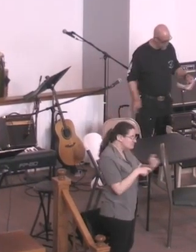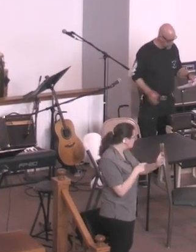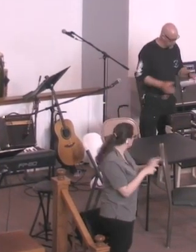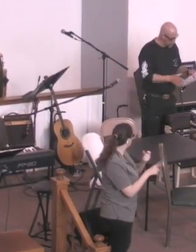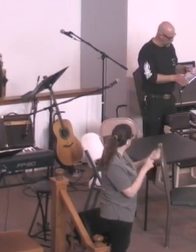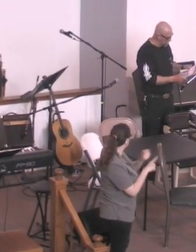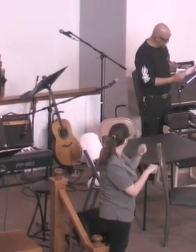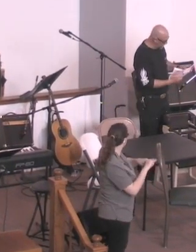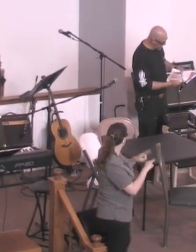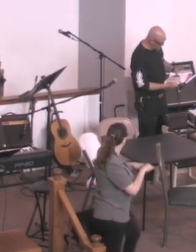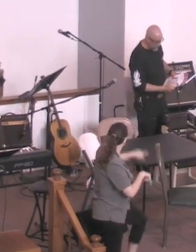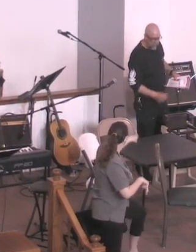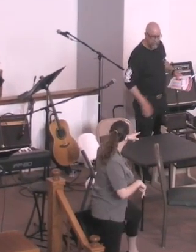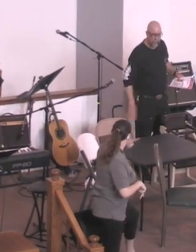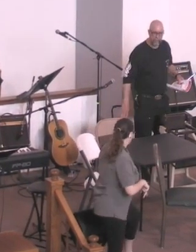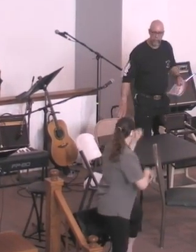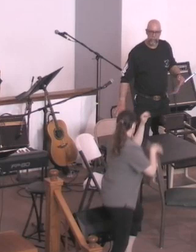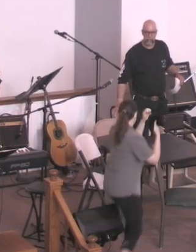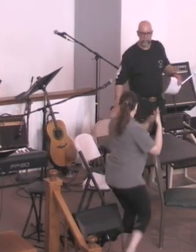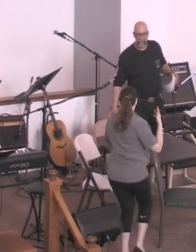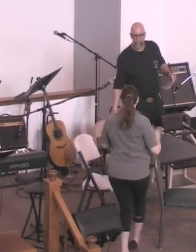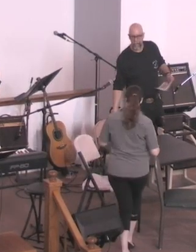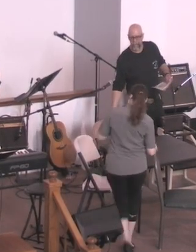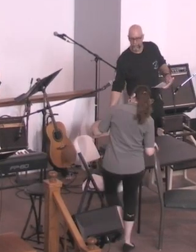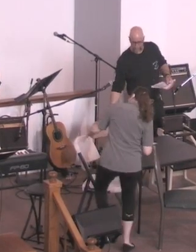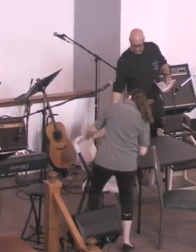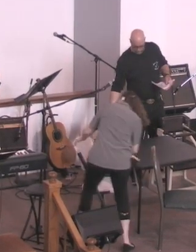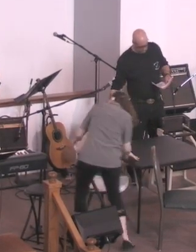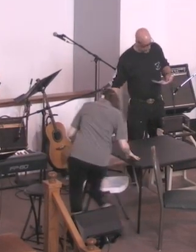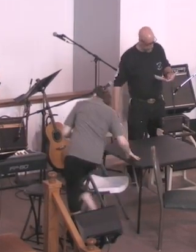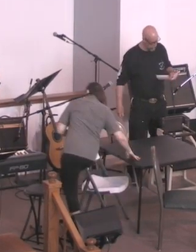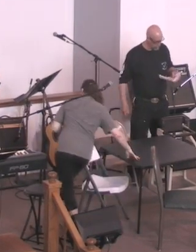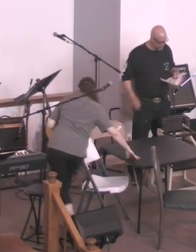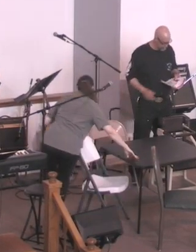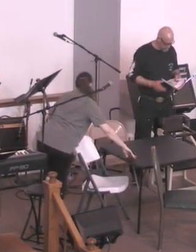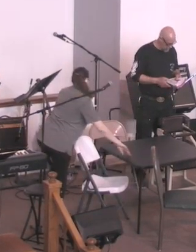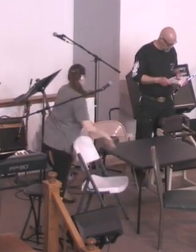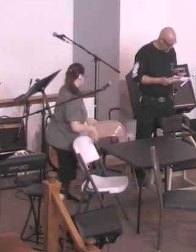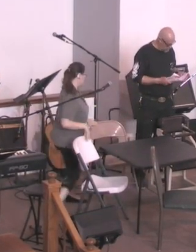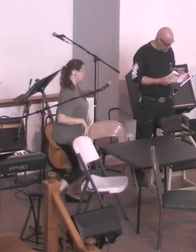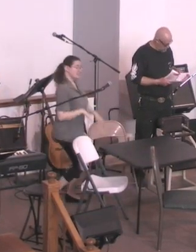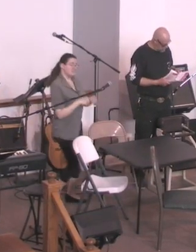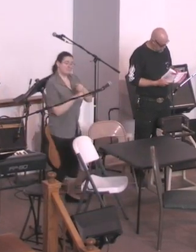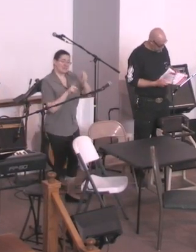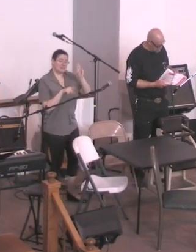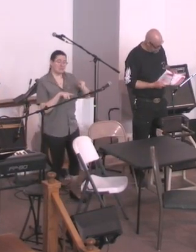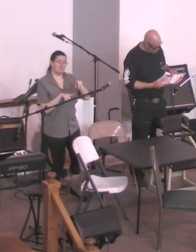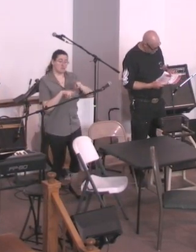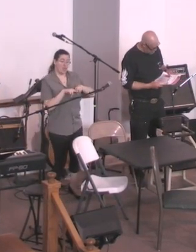one. And I'm just going to read it off the thing. This is the spiritually dead chair.